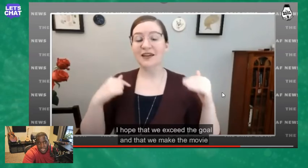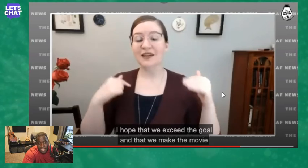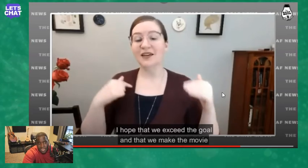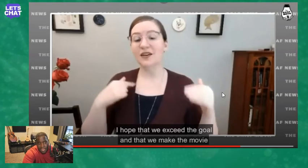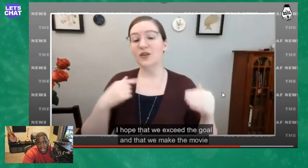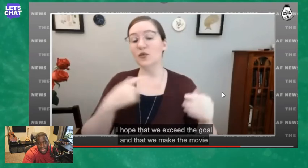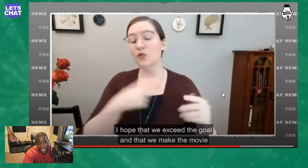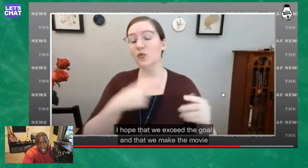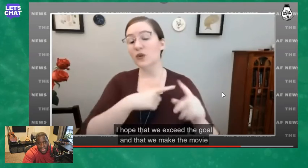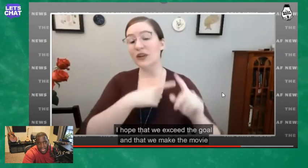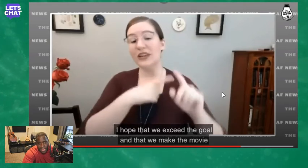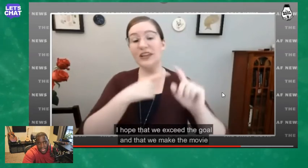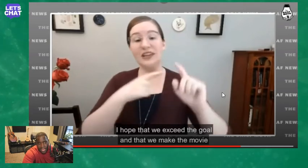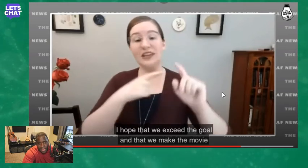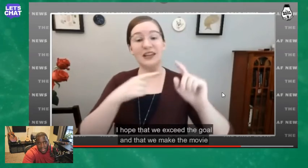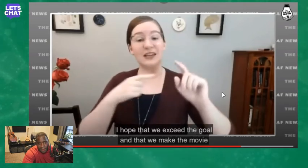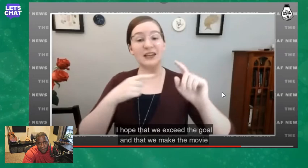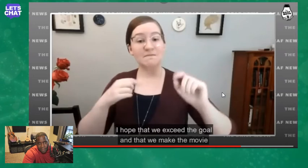hopefully